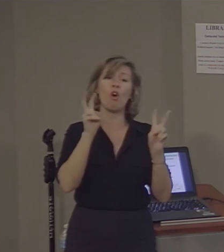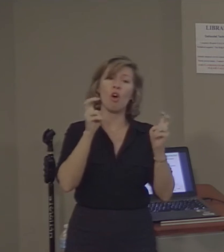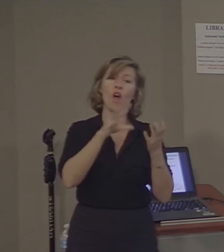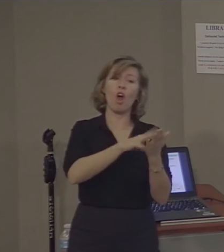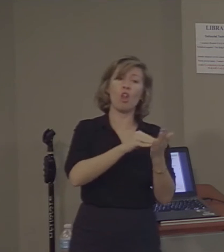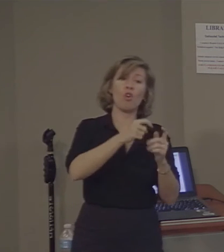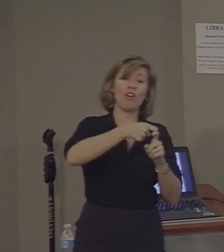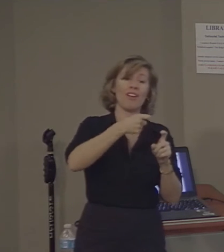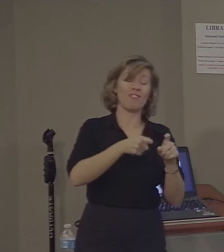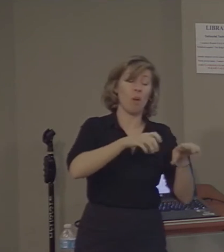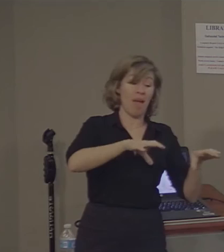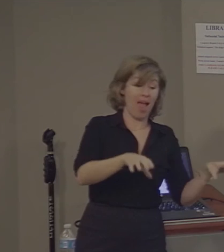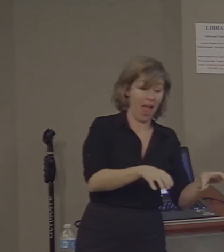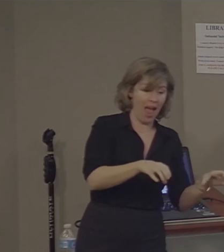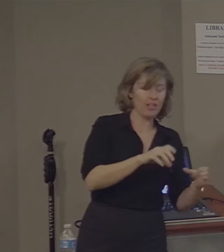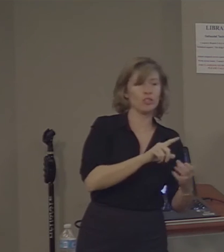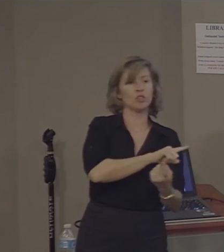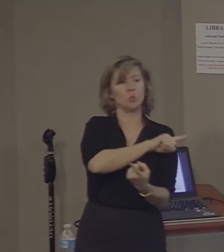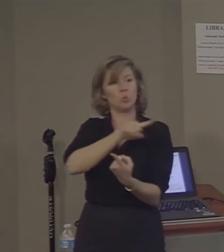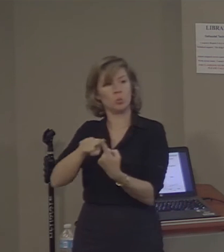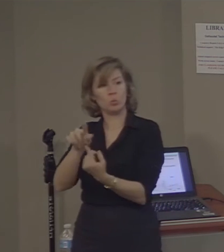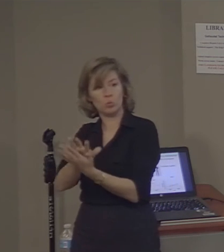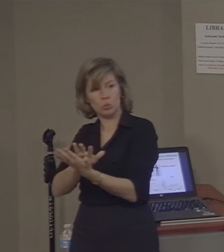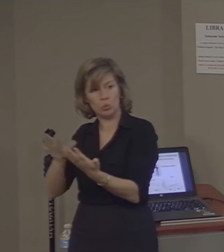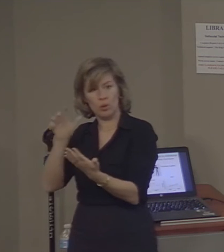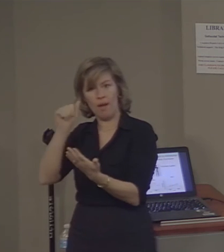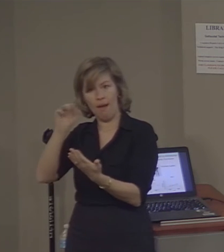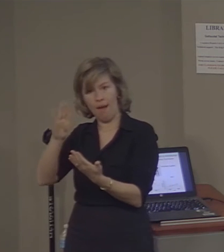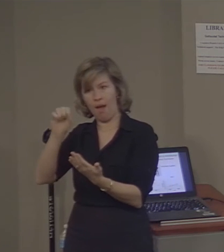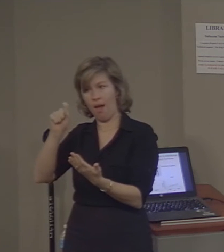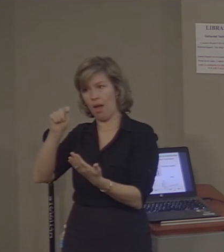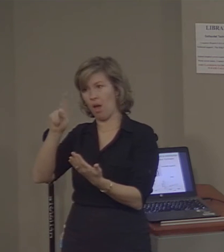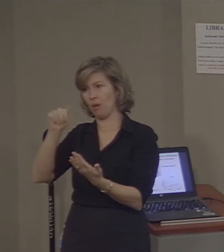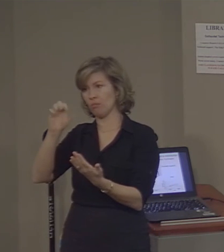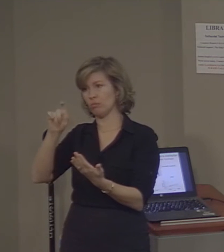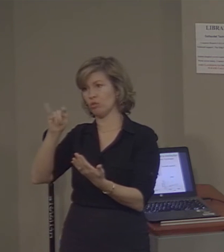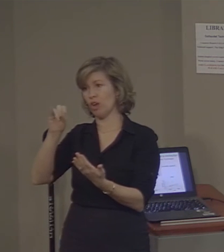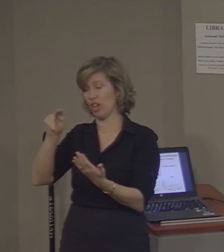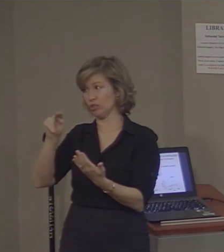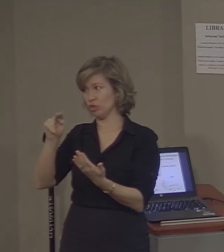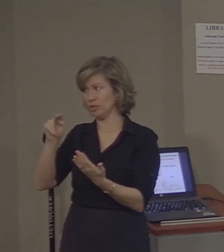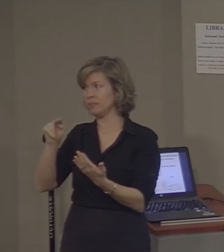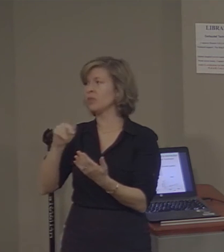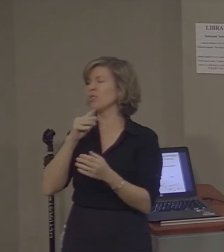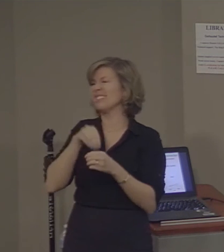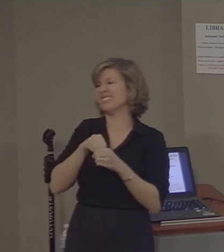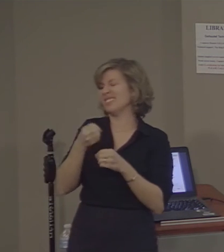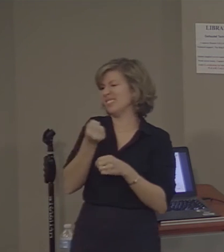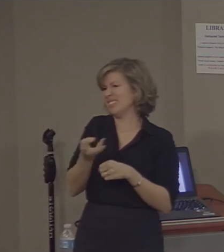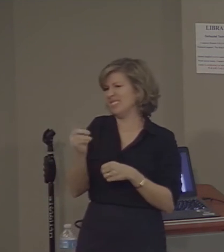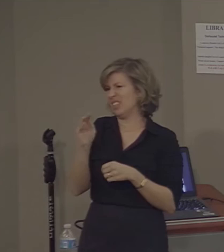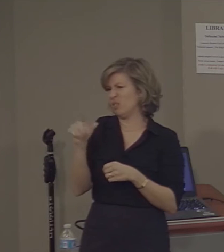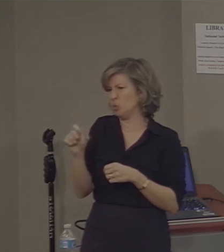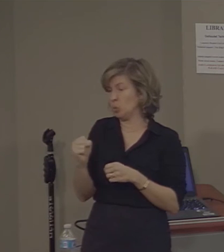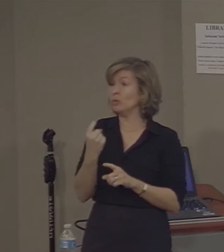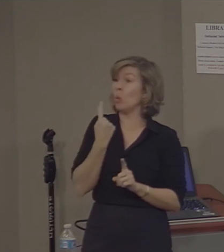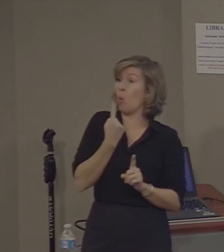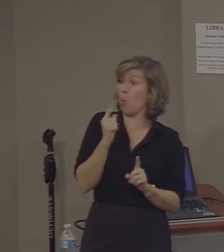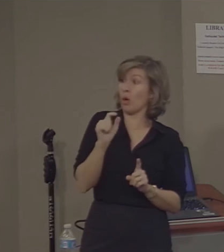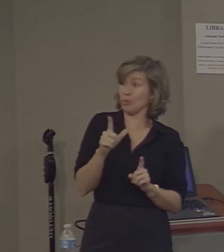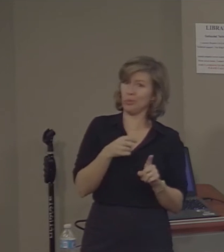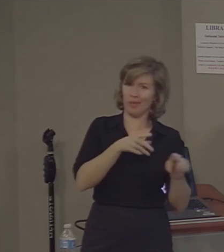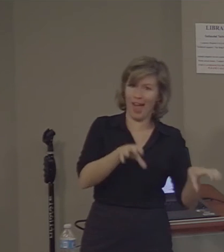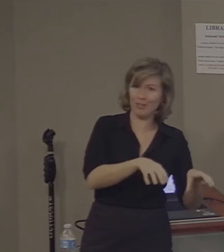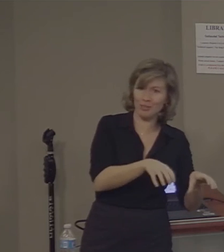to abstraction. And this also is several tools. One of them is literally action, the